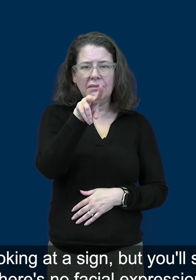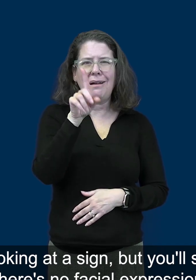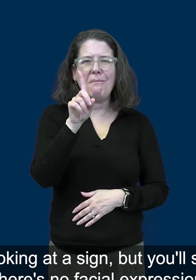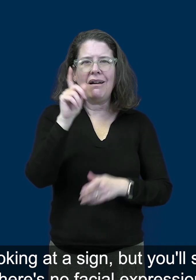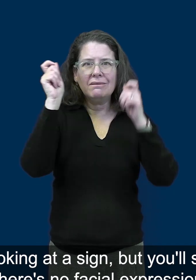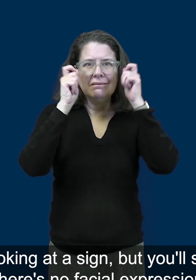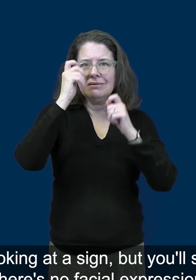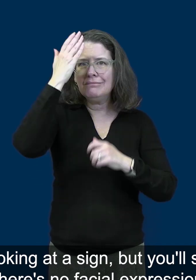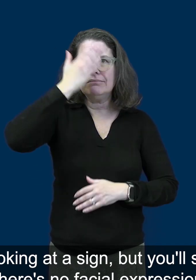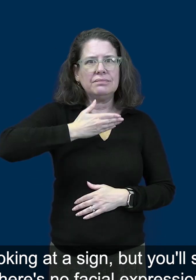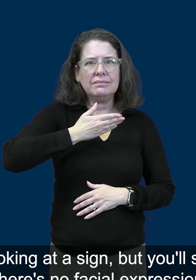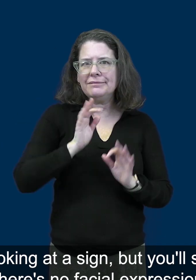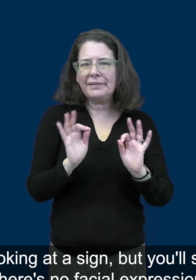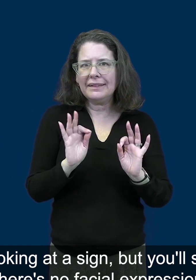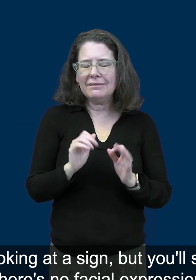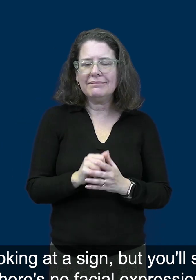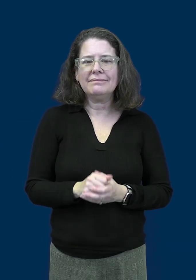see there's no facial expression.